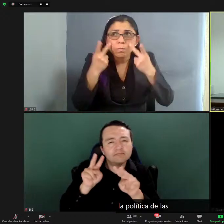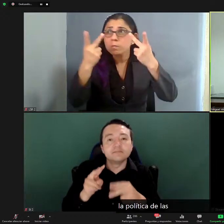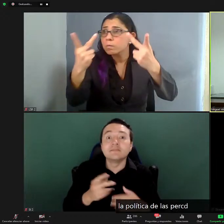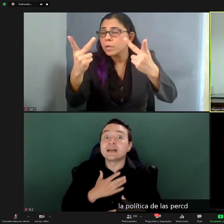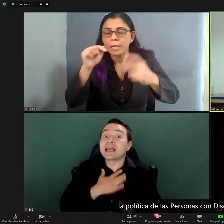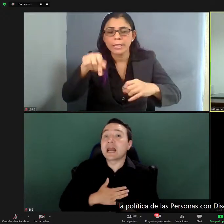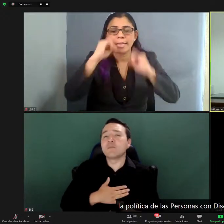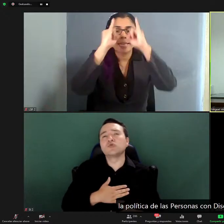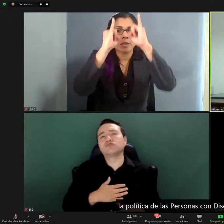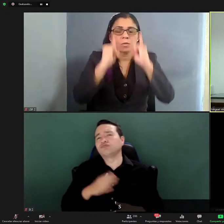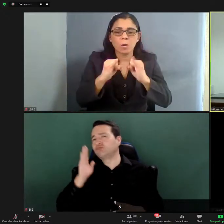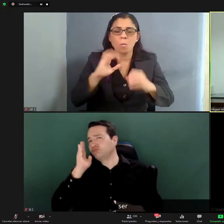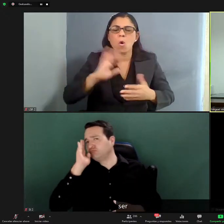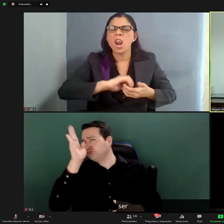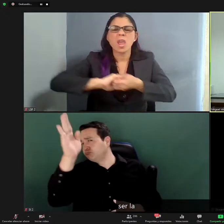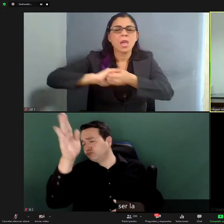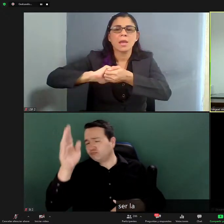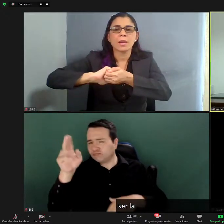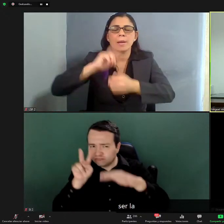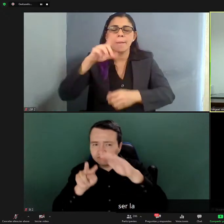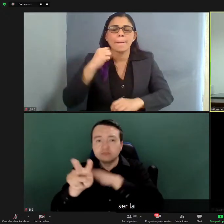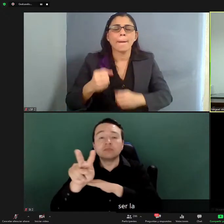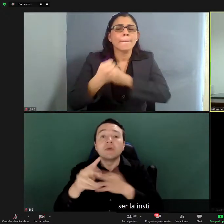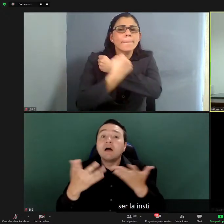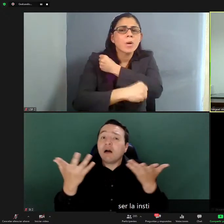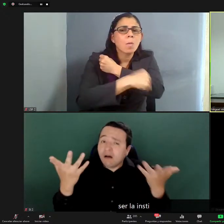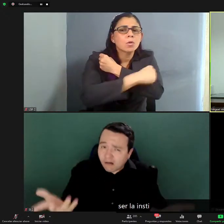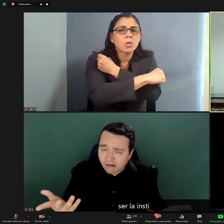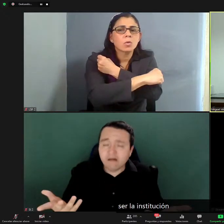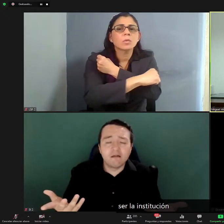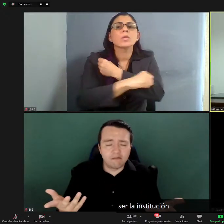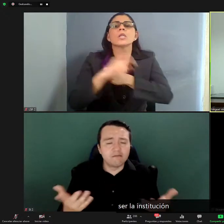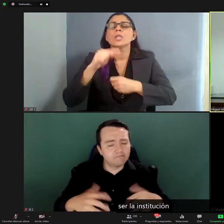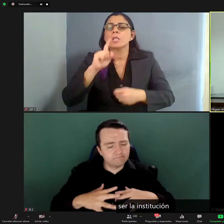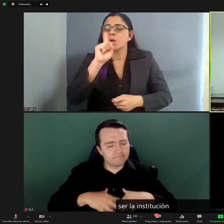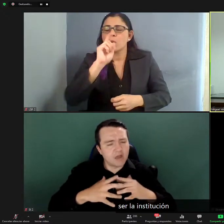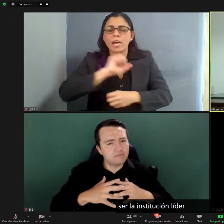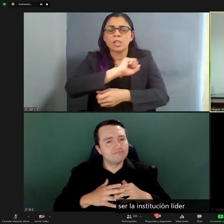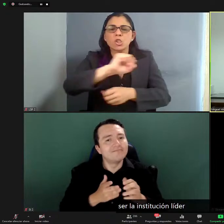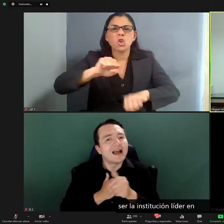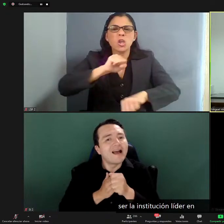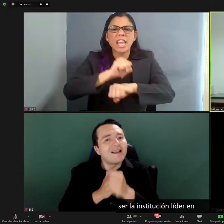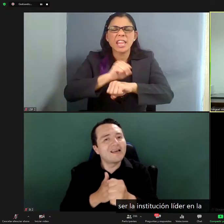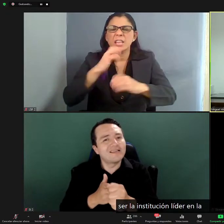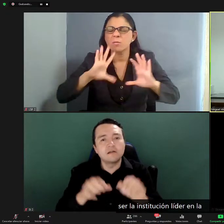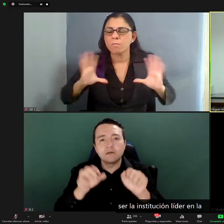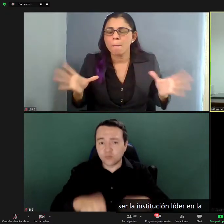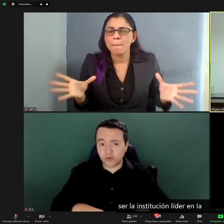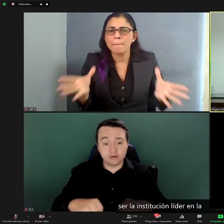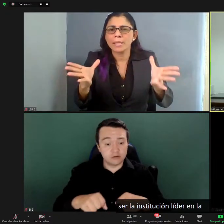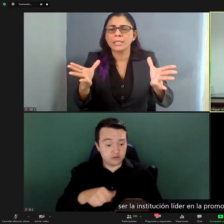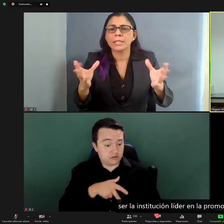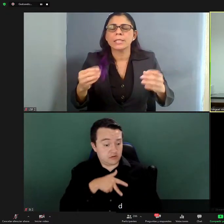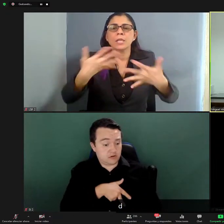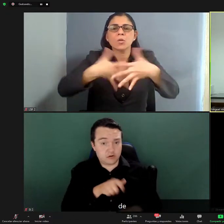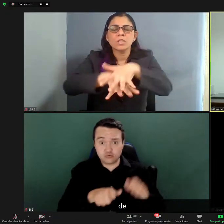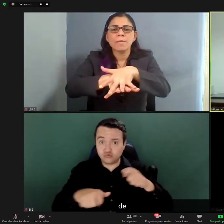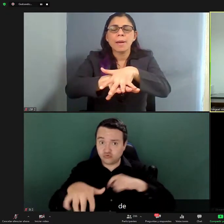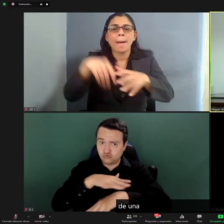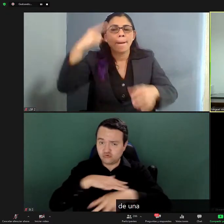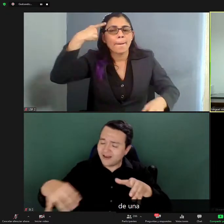and they want to be the leading institution in the promotion of an inclusive